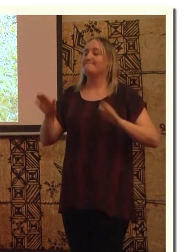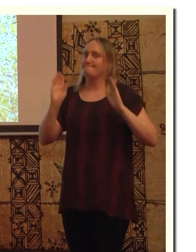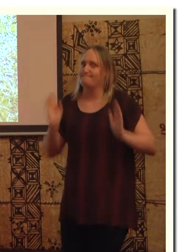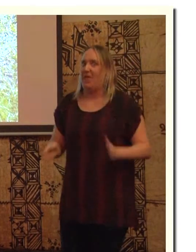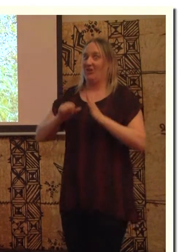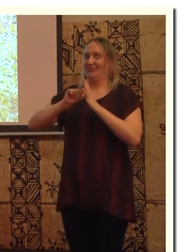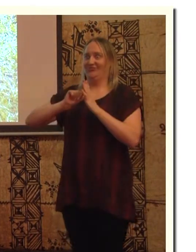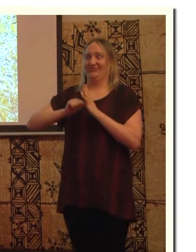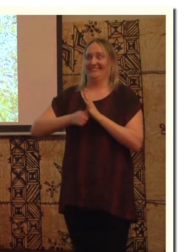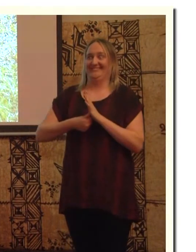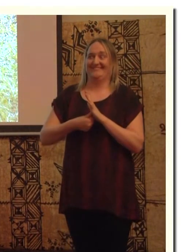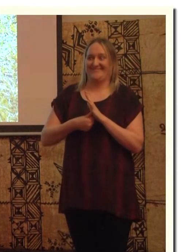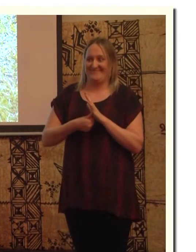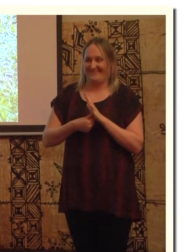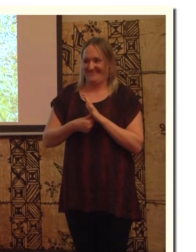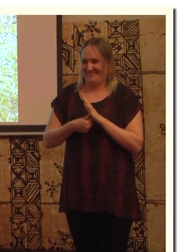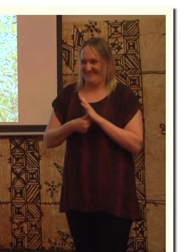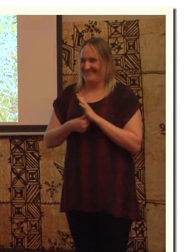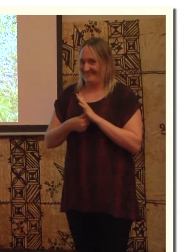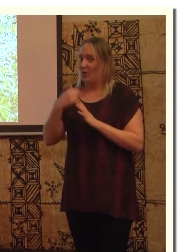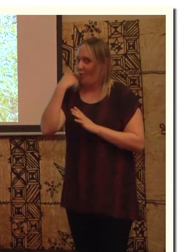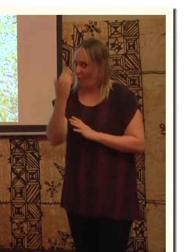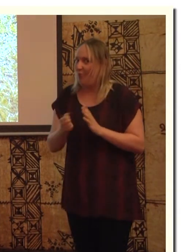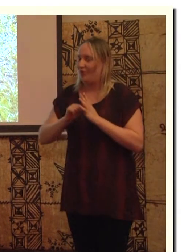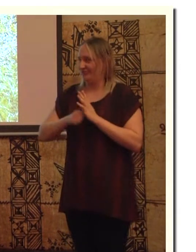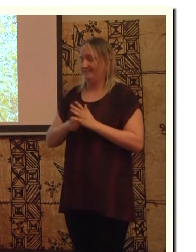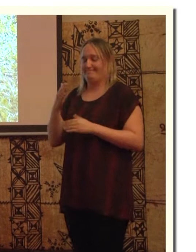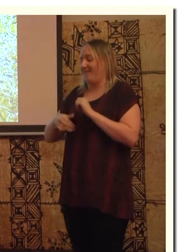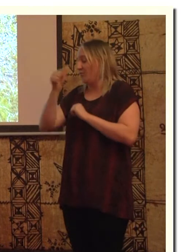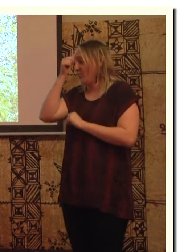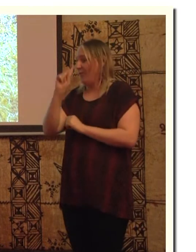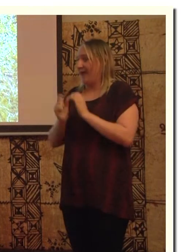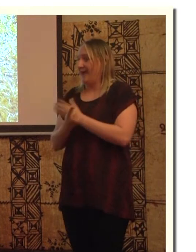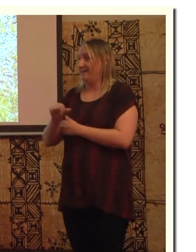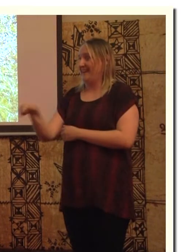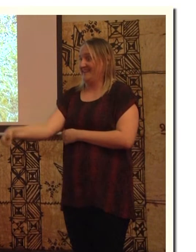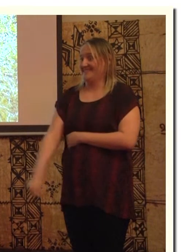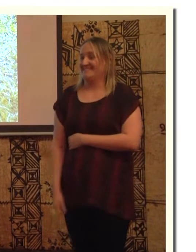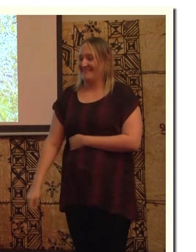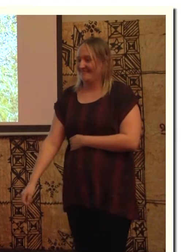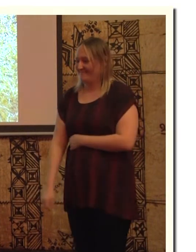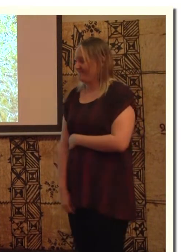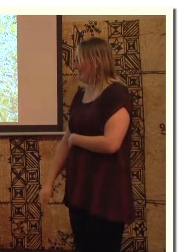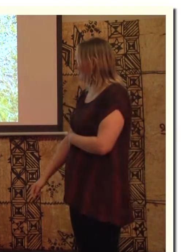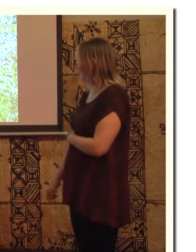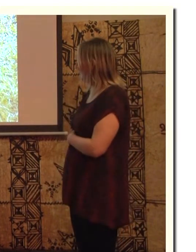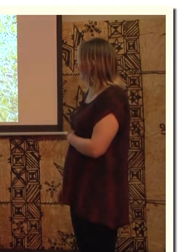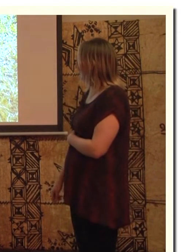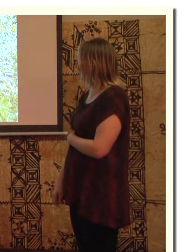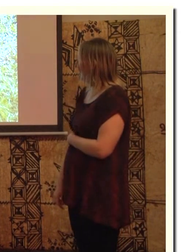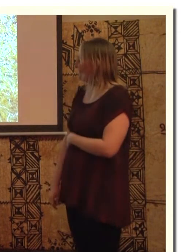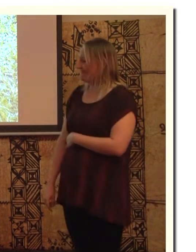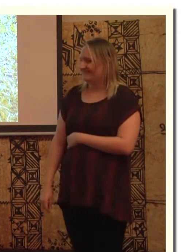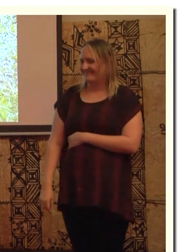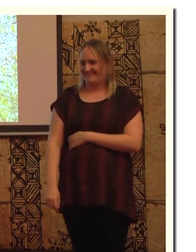I know that there were lots of people who told me that I needed insurance when I was traveling, because you never know when you're going to step